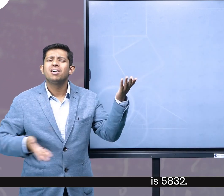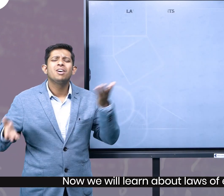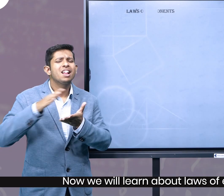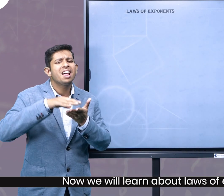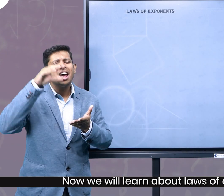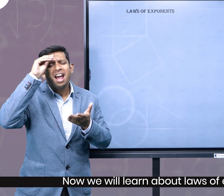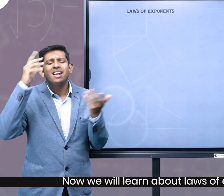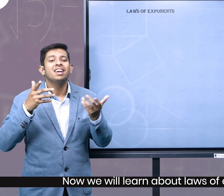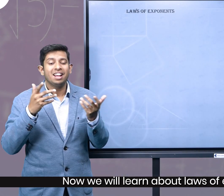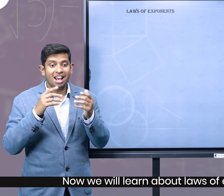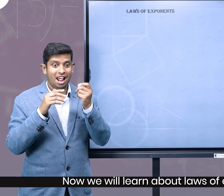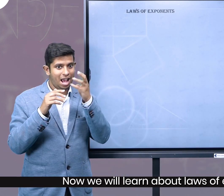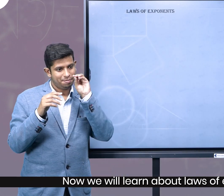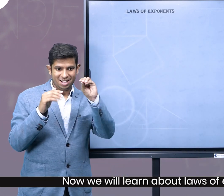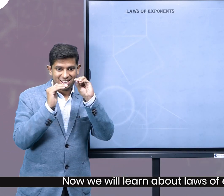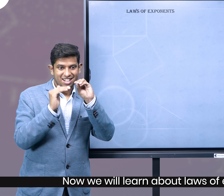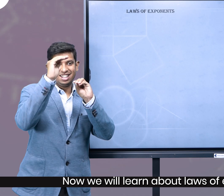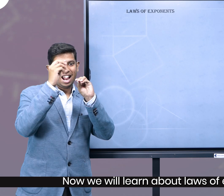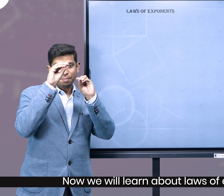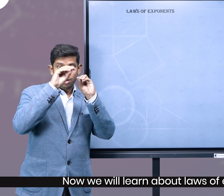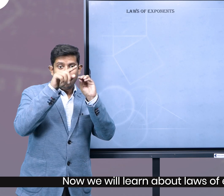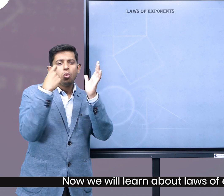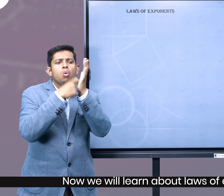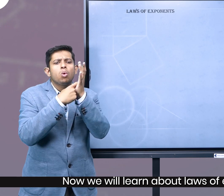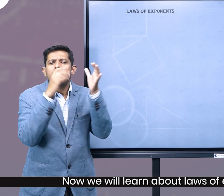Now we will learn about laws of exponents.